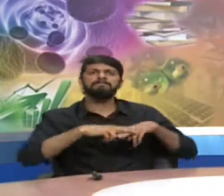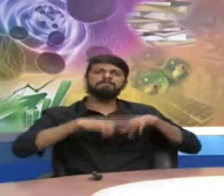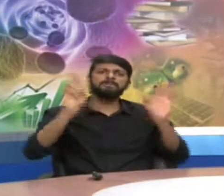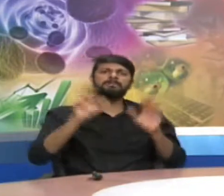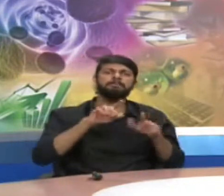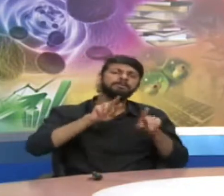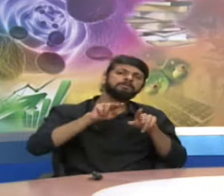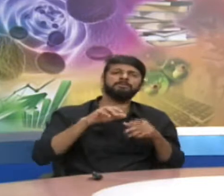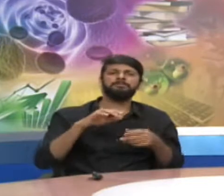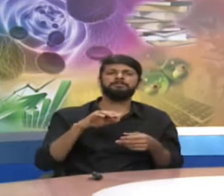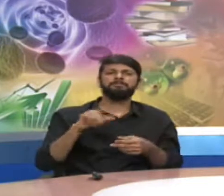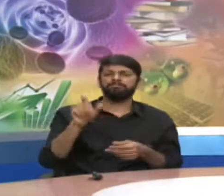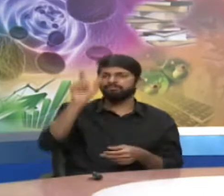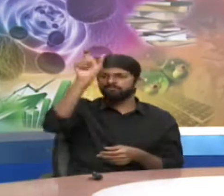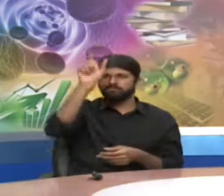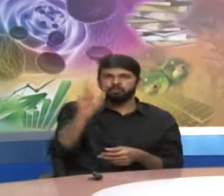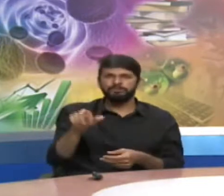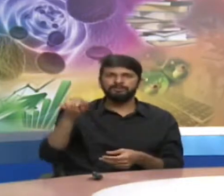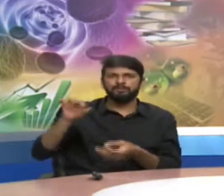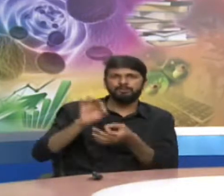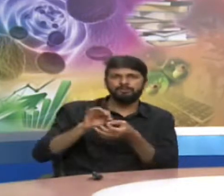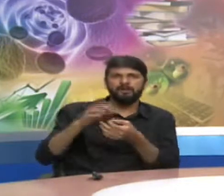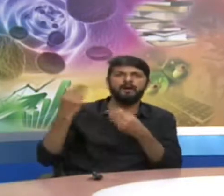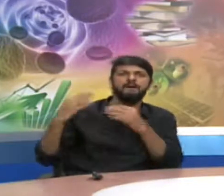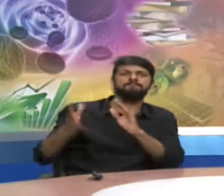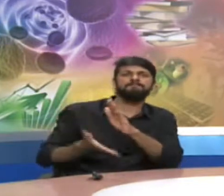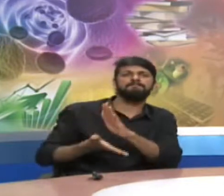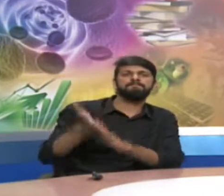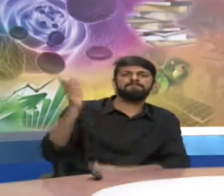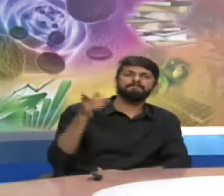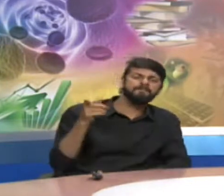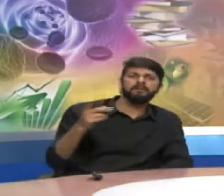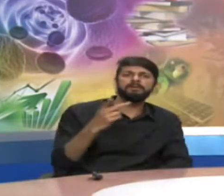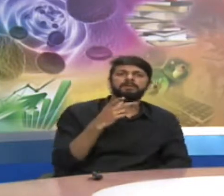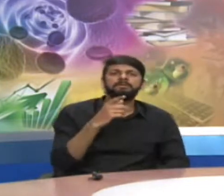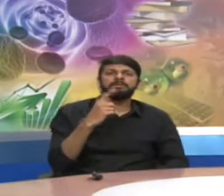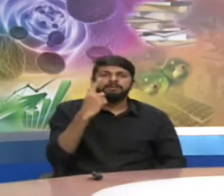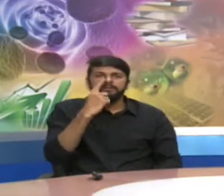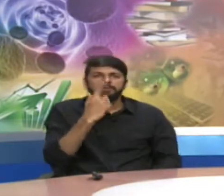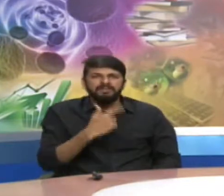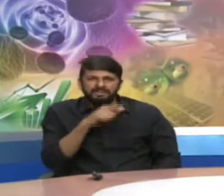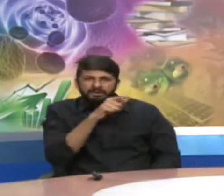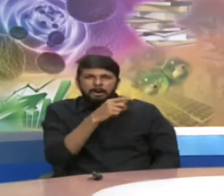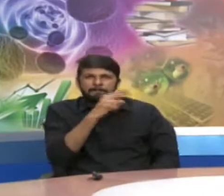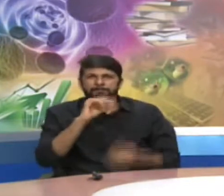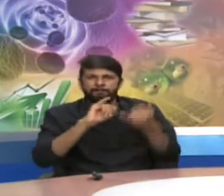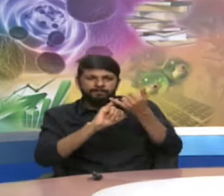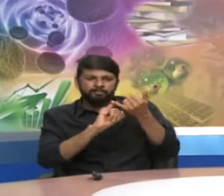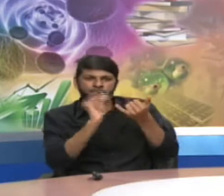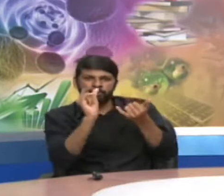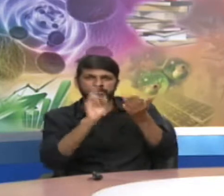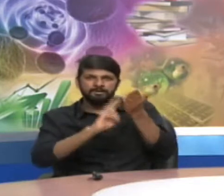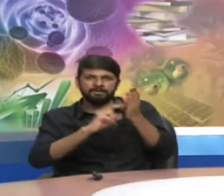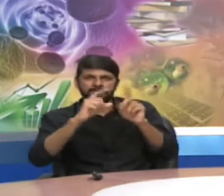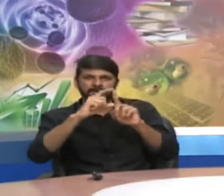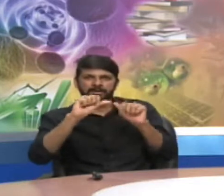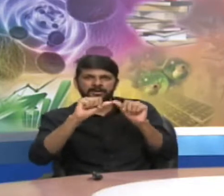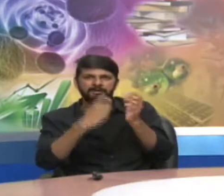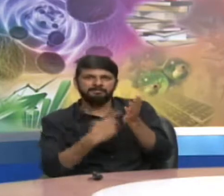it is the final moments of Princess Sundari, wife of Buddha's brother Nanda.